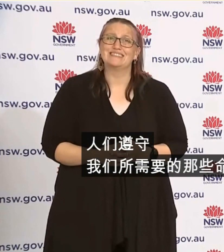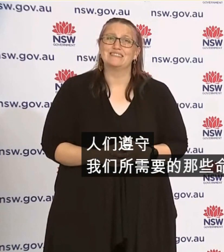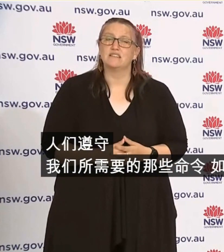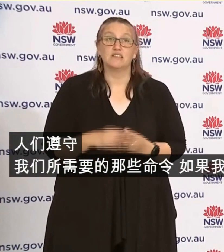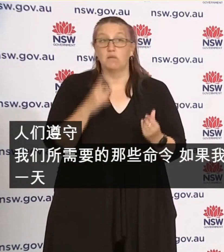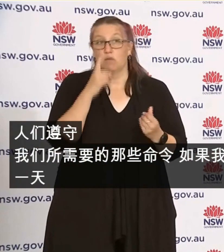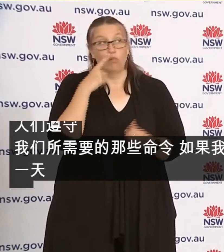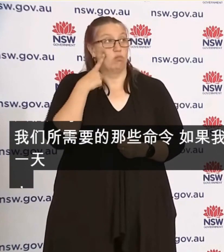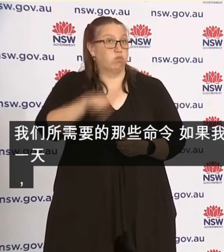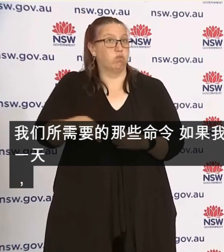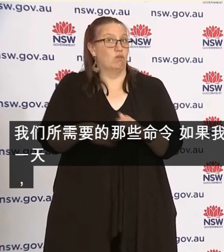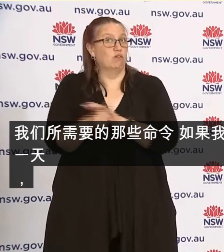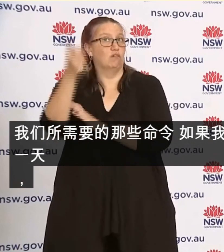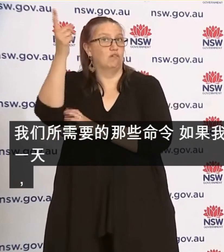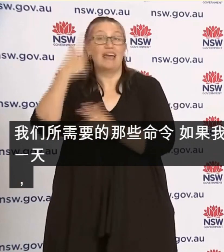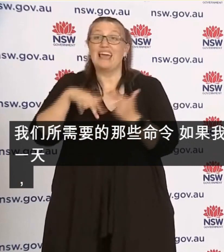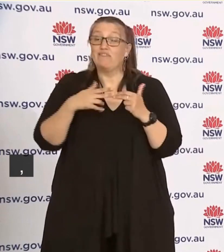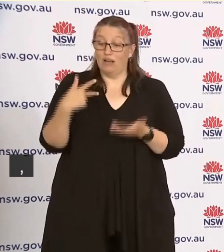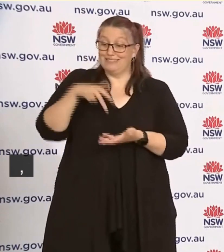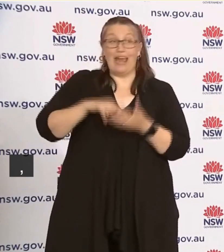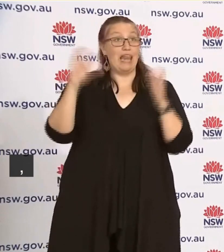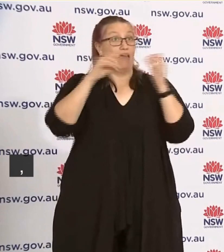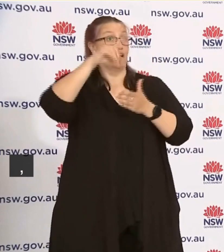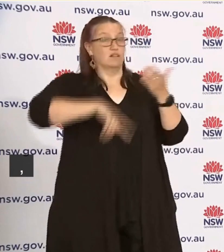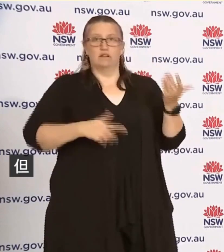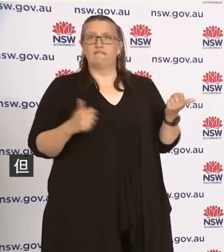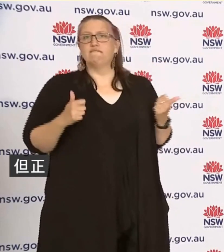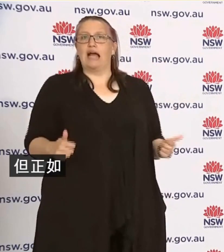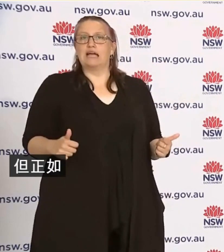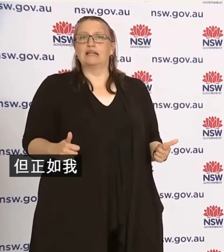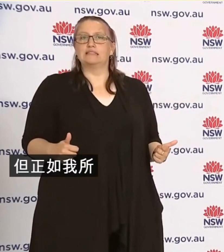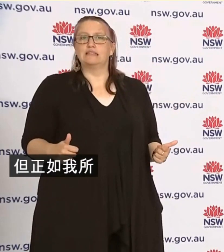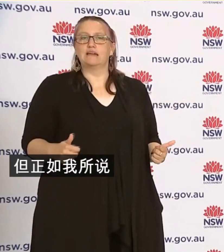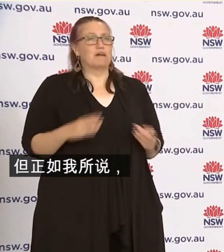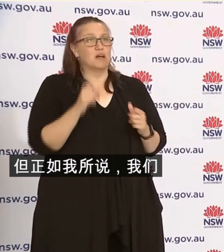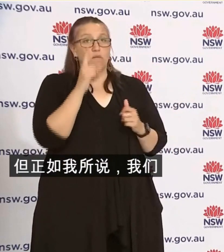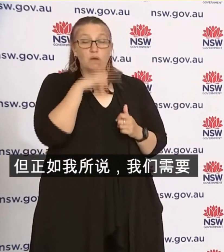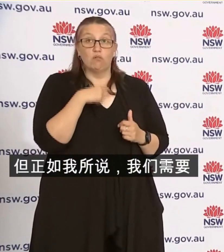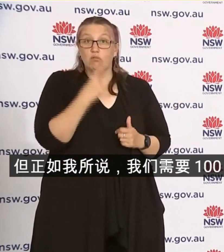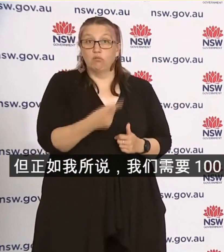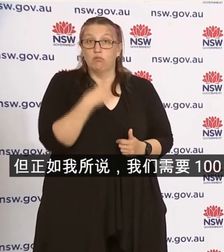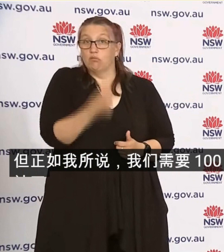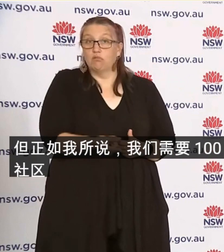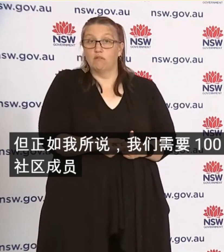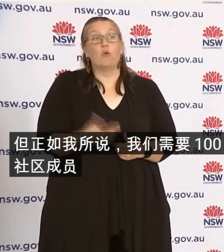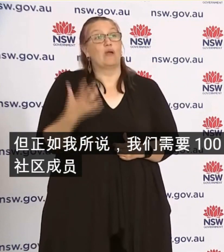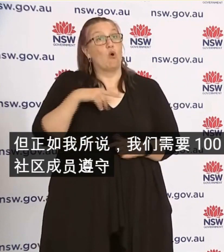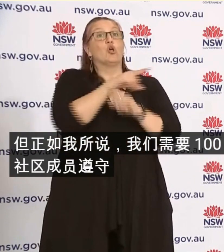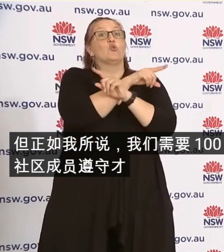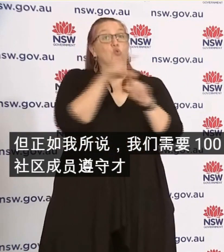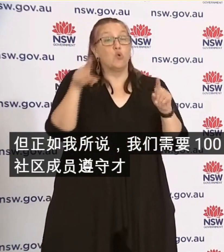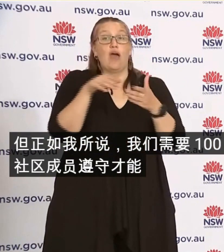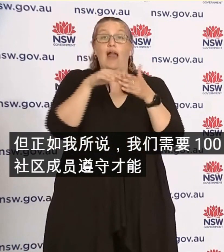need. It'd be a great day if we didn't have to issue infringement notices, but as I said, we need 100% of the community